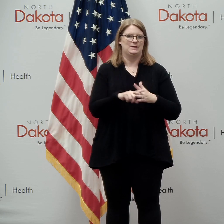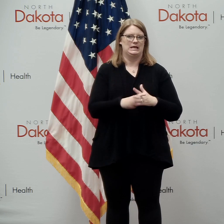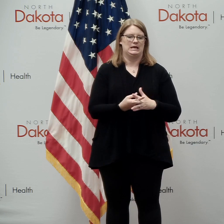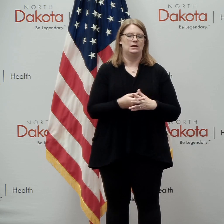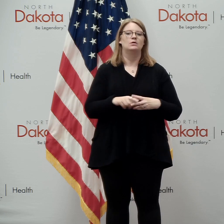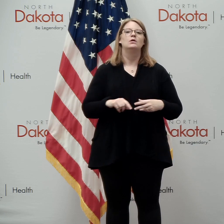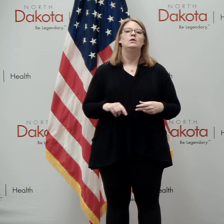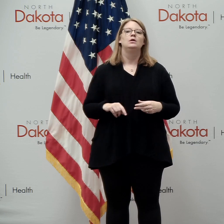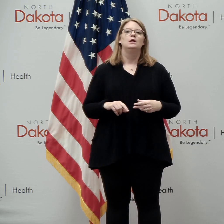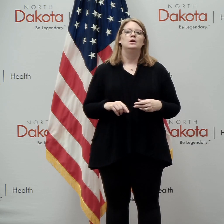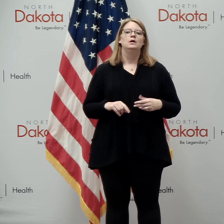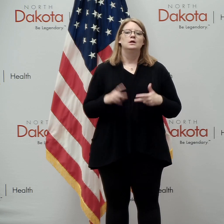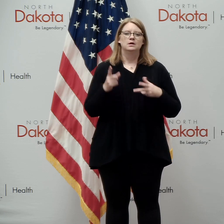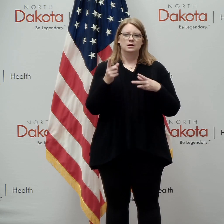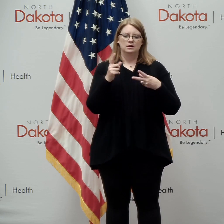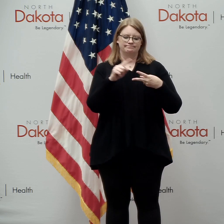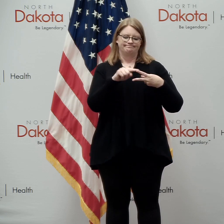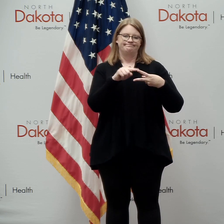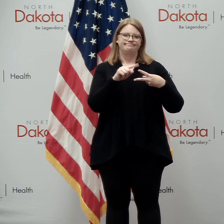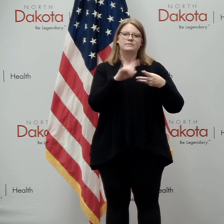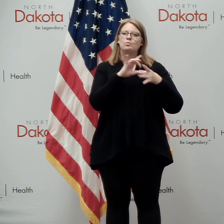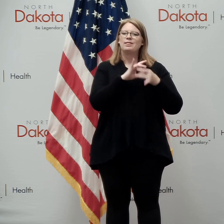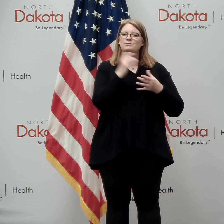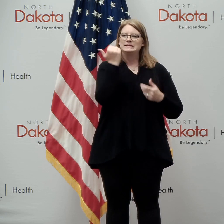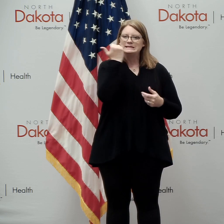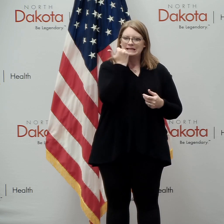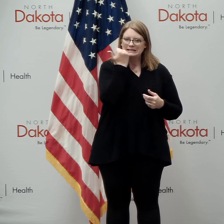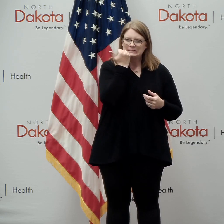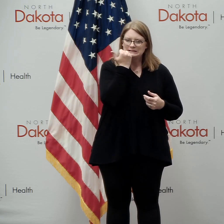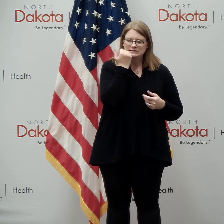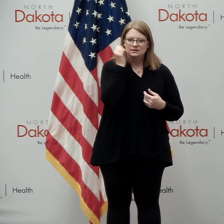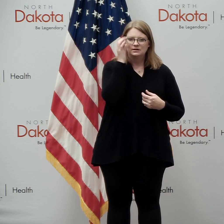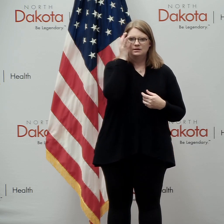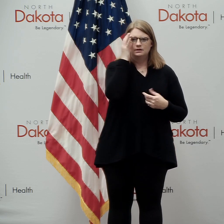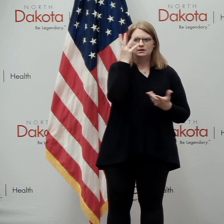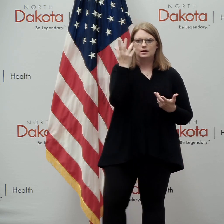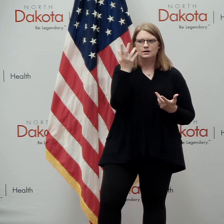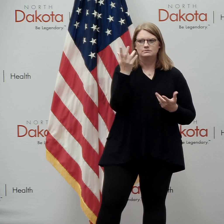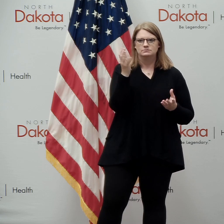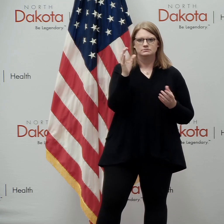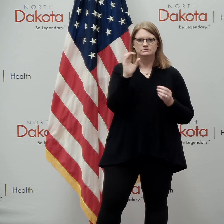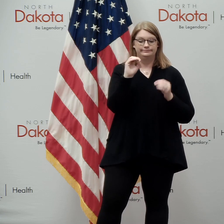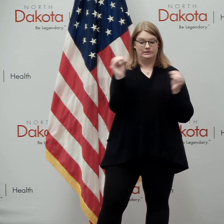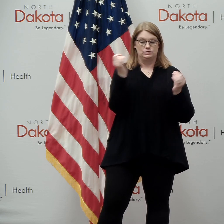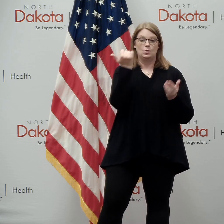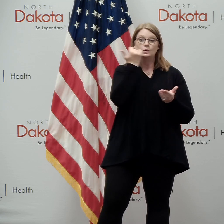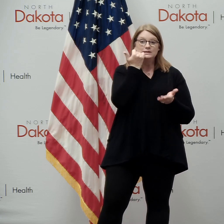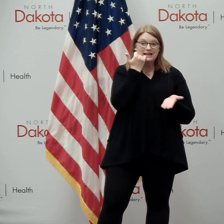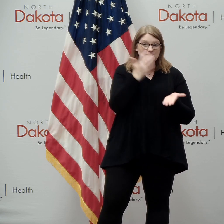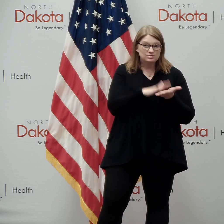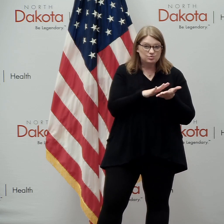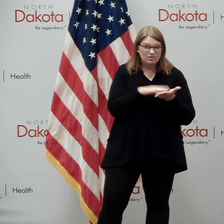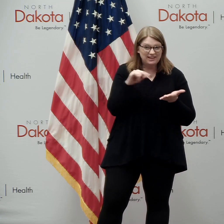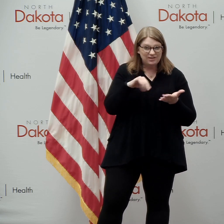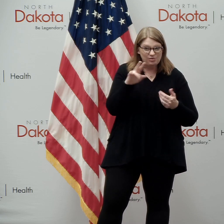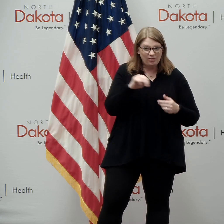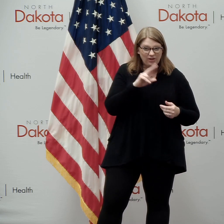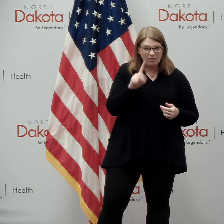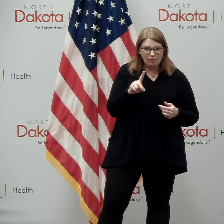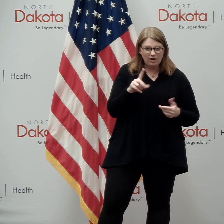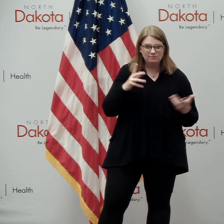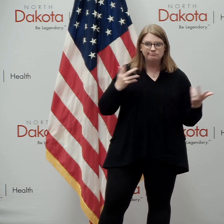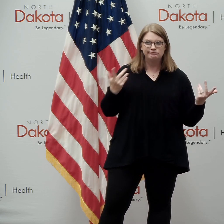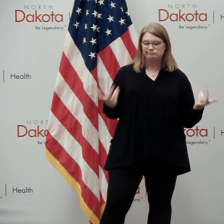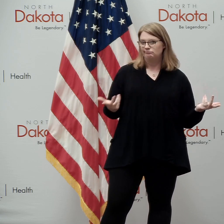These first one is related to dentists, and we have, of course, no dental school in North Dakota, but we're